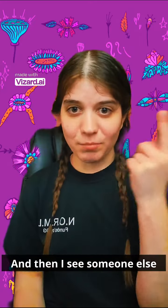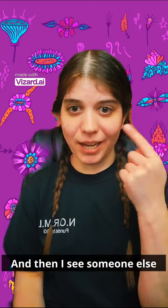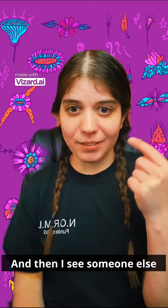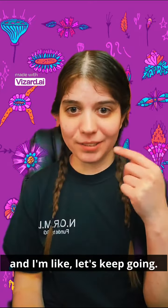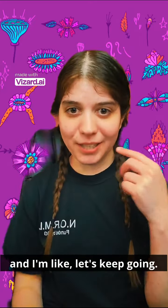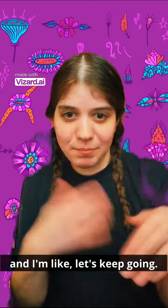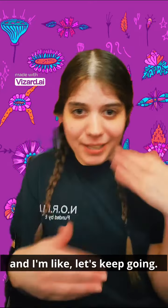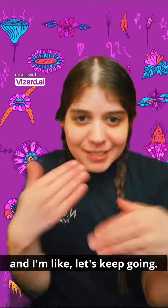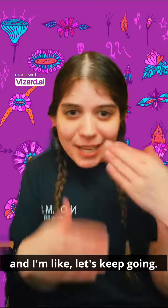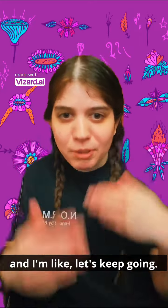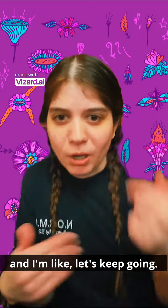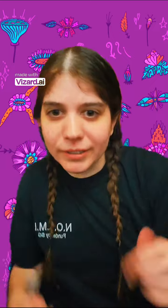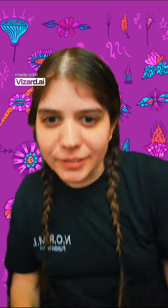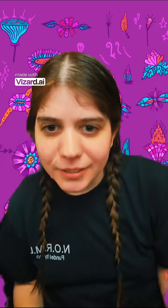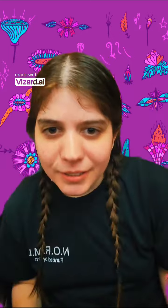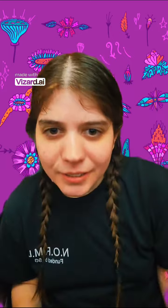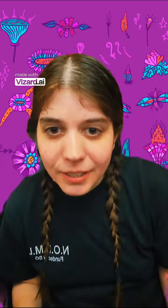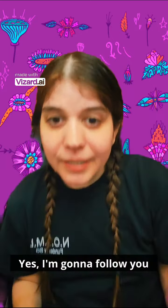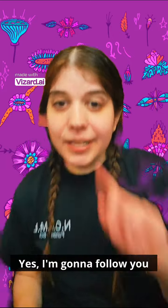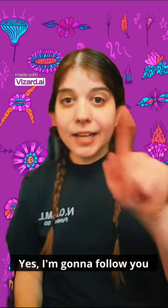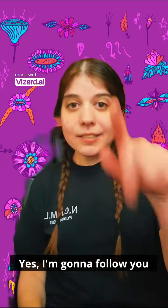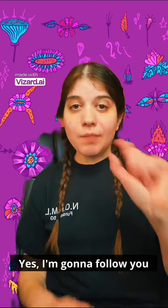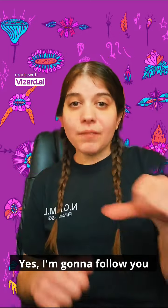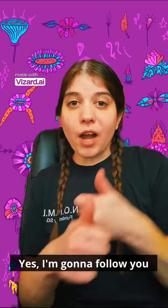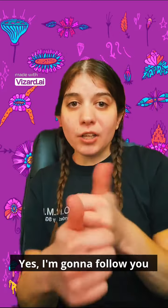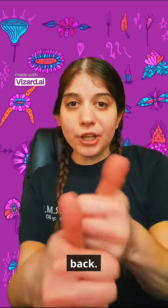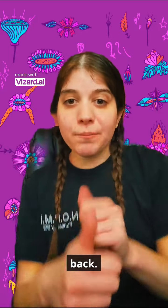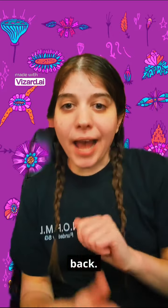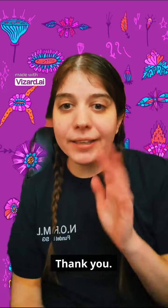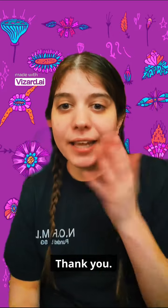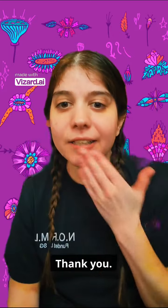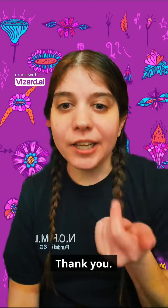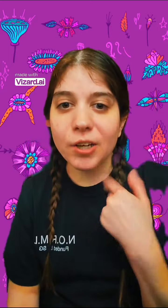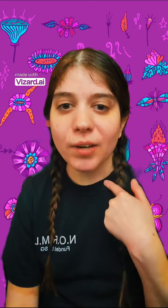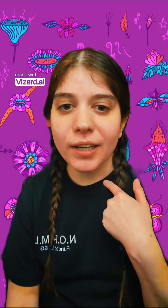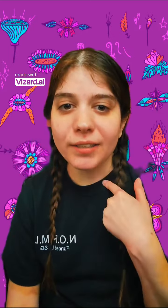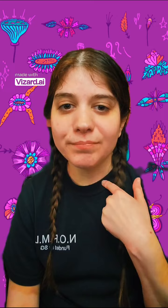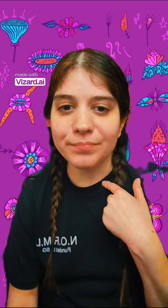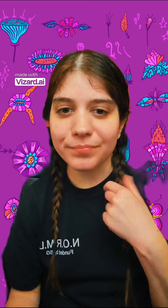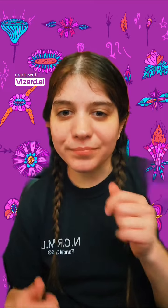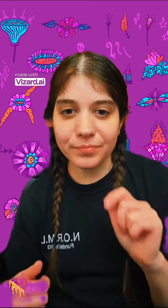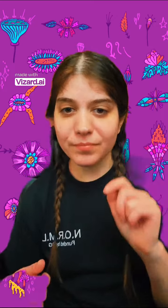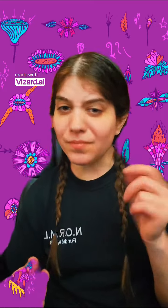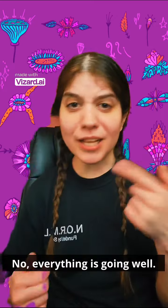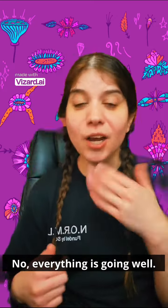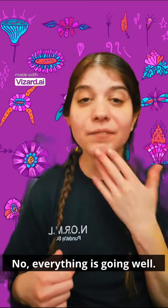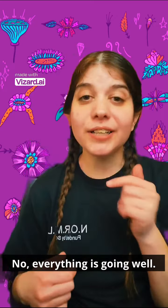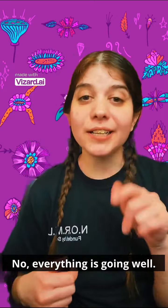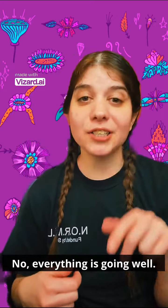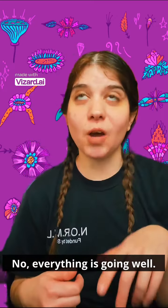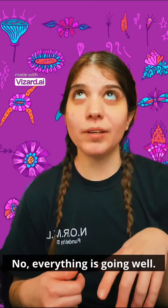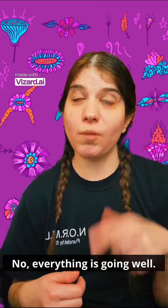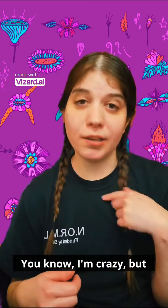else and I'm like, let's keep going. Yes, I'm gonna follow you back. Thank you. No, everything is going well. You know,